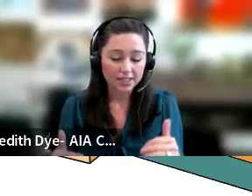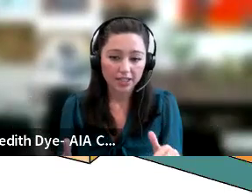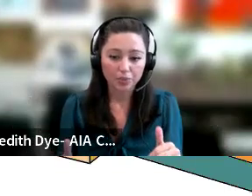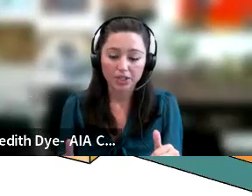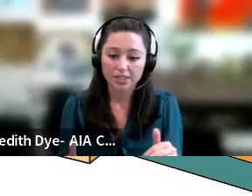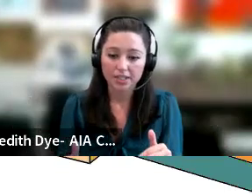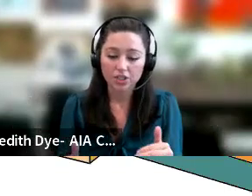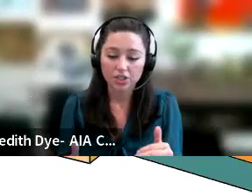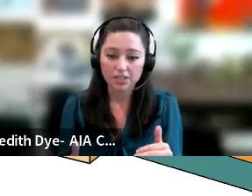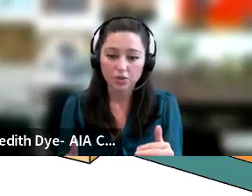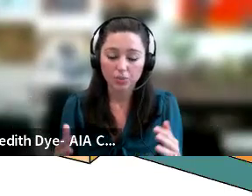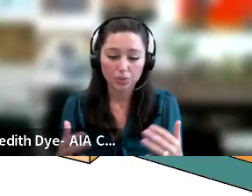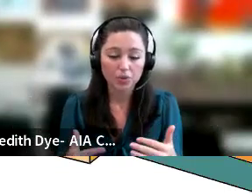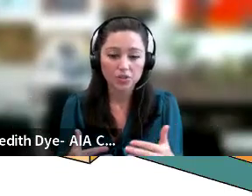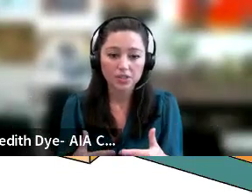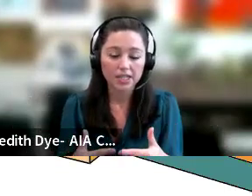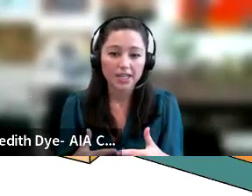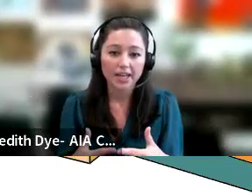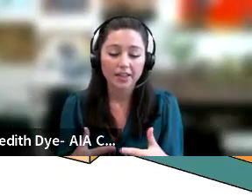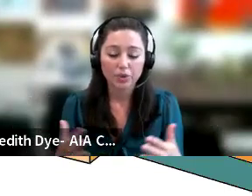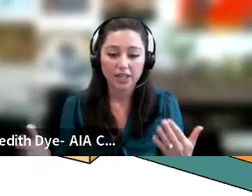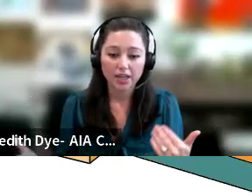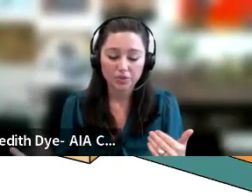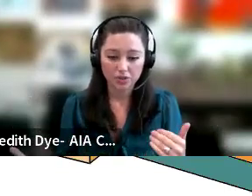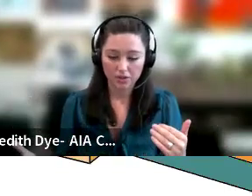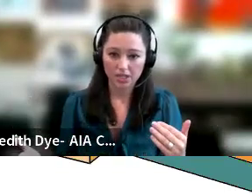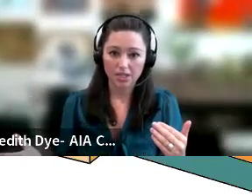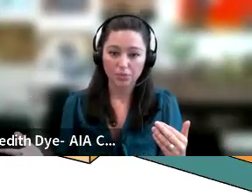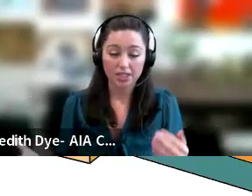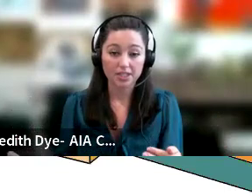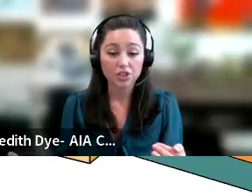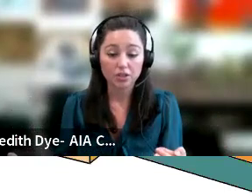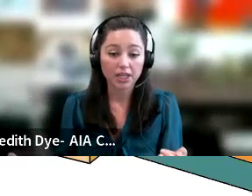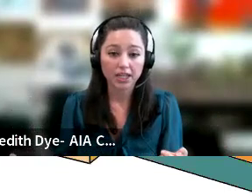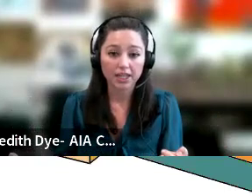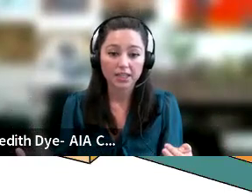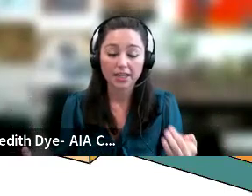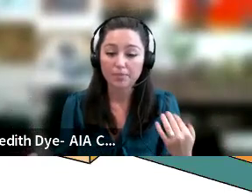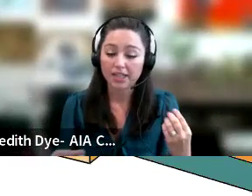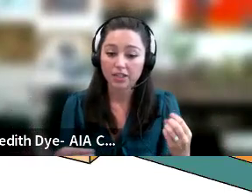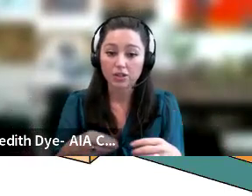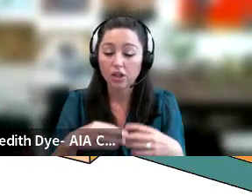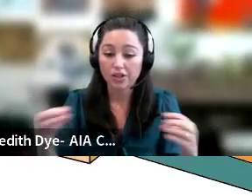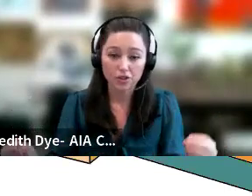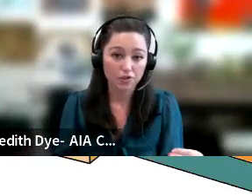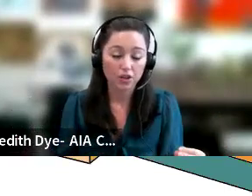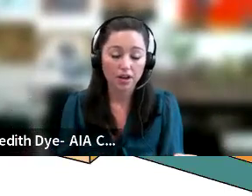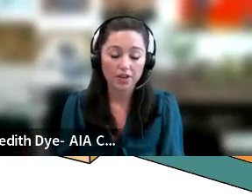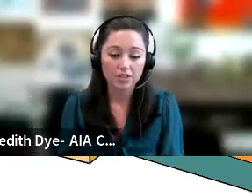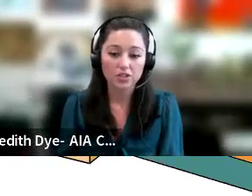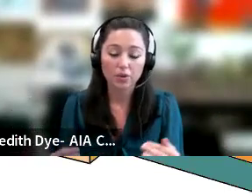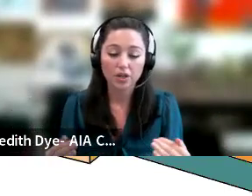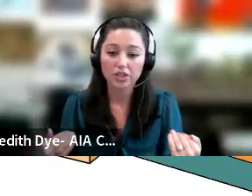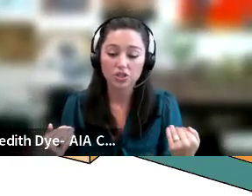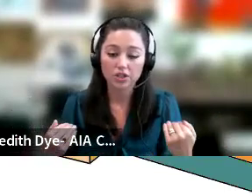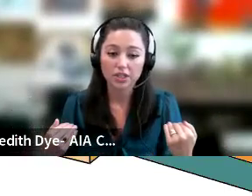very detailed presentations or proposals. And then when they come to the presentation meeting, they might gloss over a